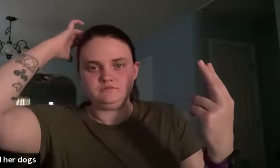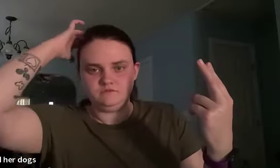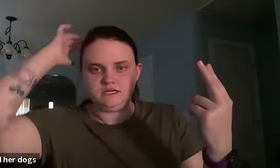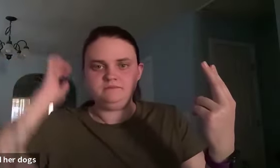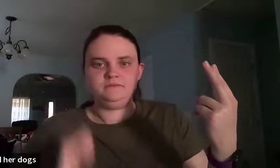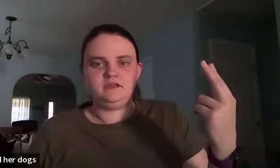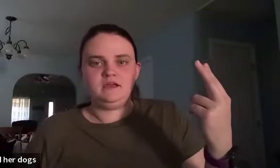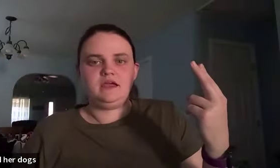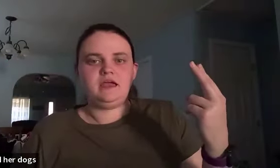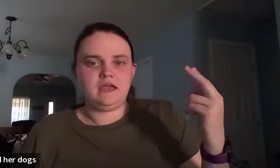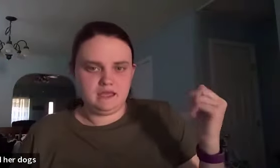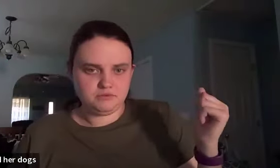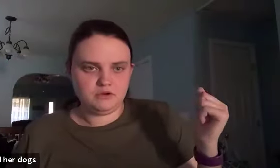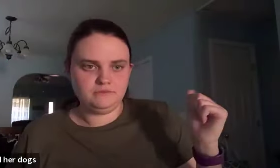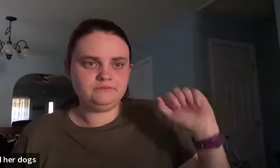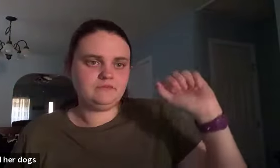All right. April,